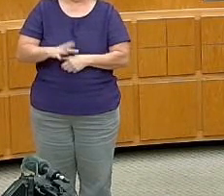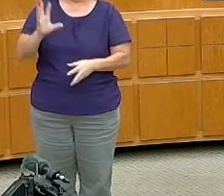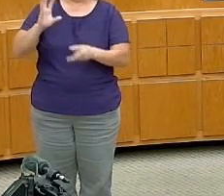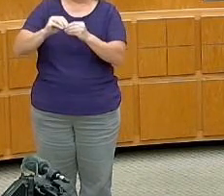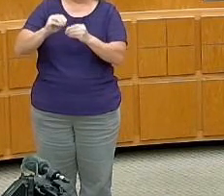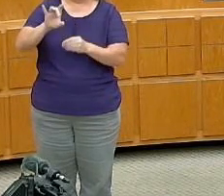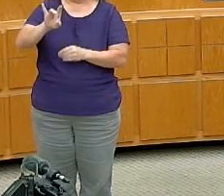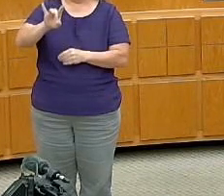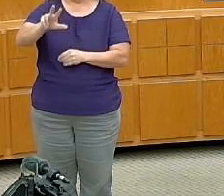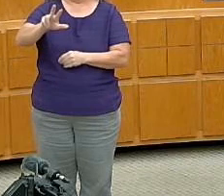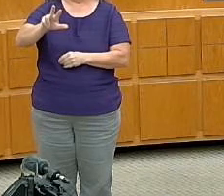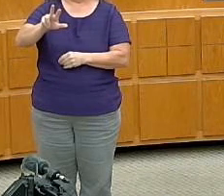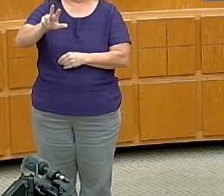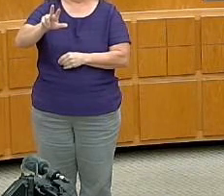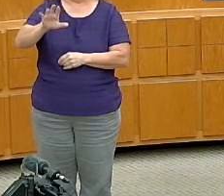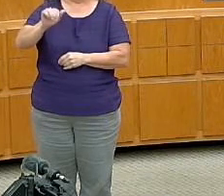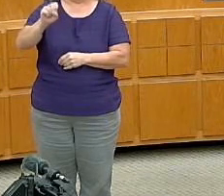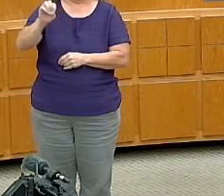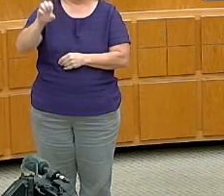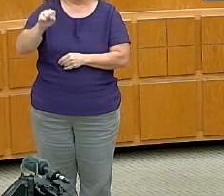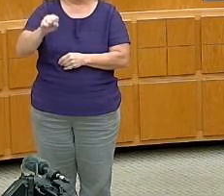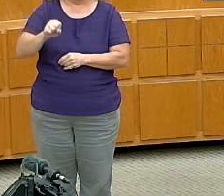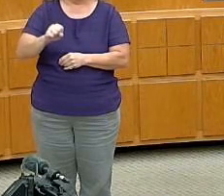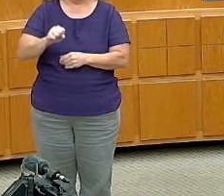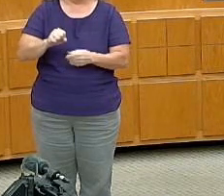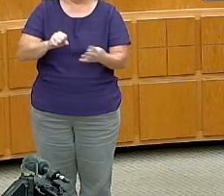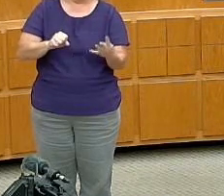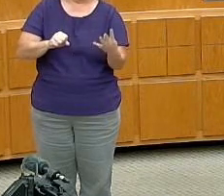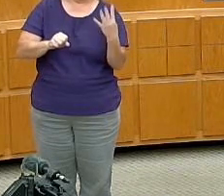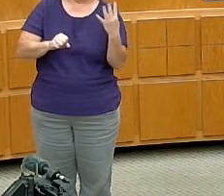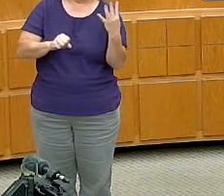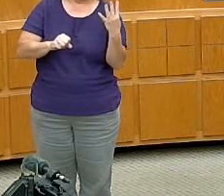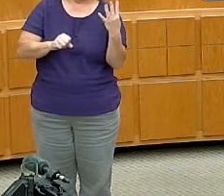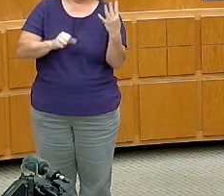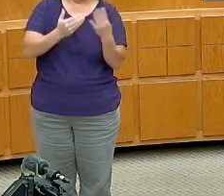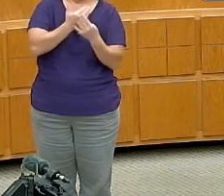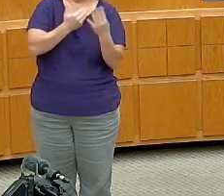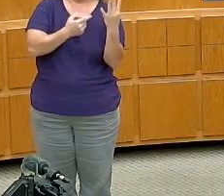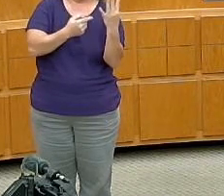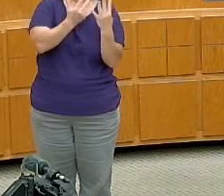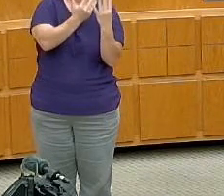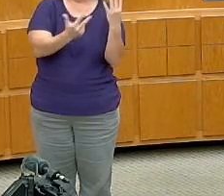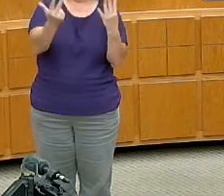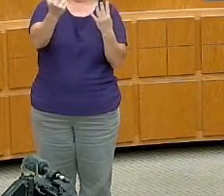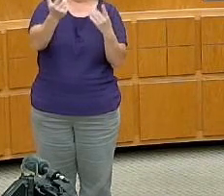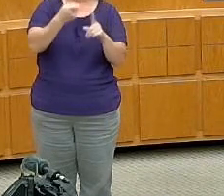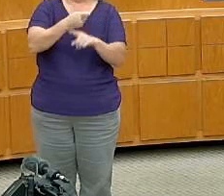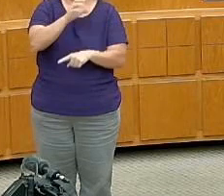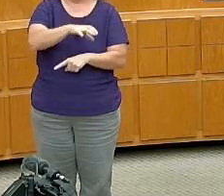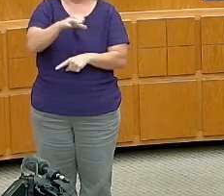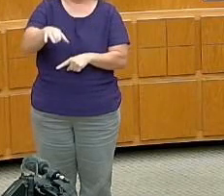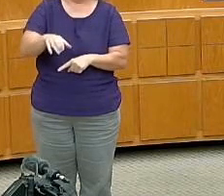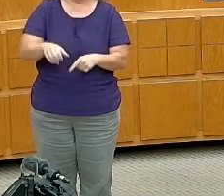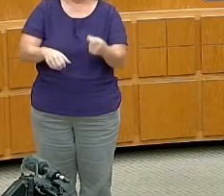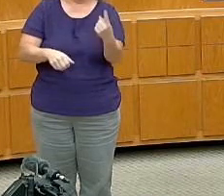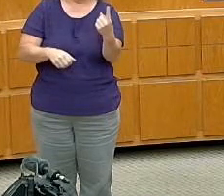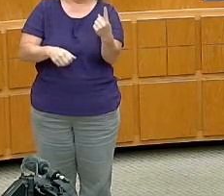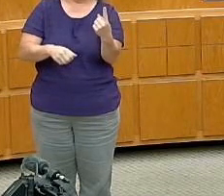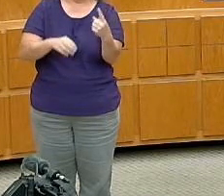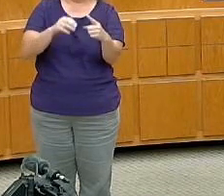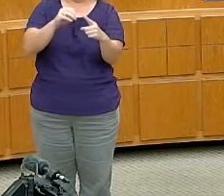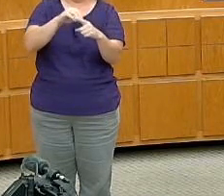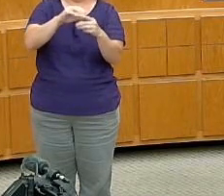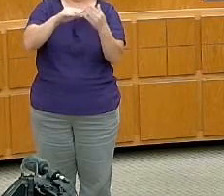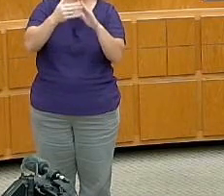does include, of the 4, 3 were from the city of Corpus Christi boundaries, and then 1 is from the city of Robstown. So those 4